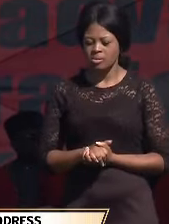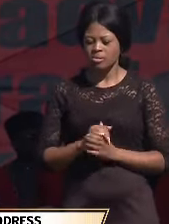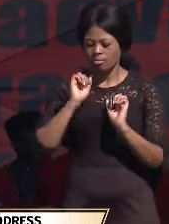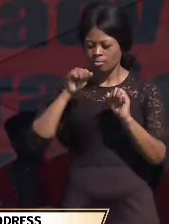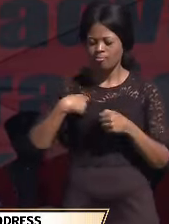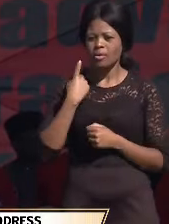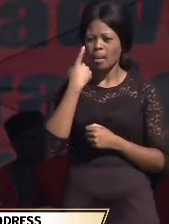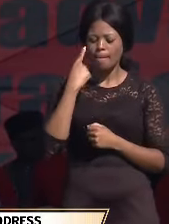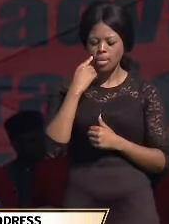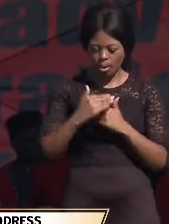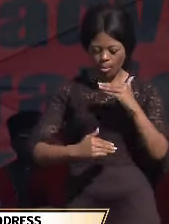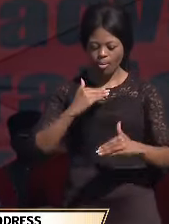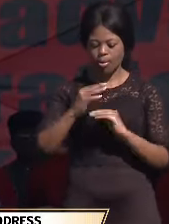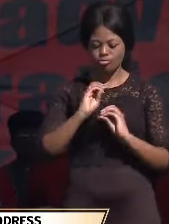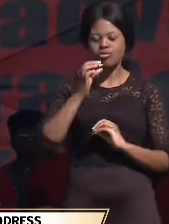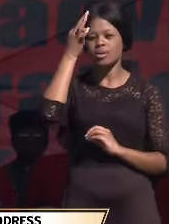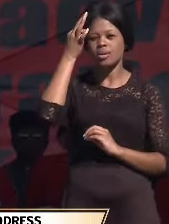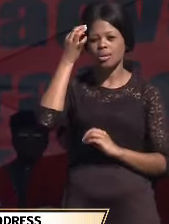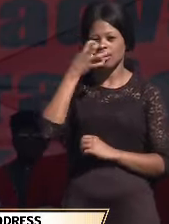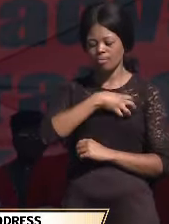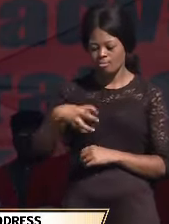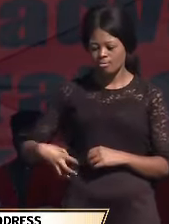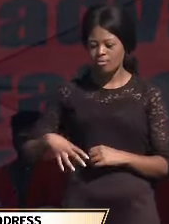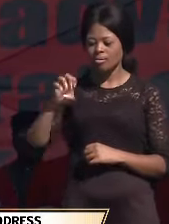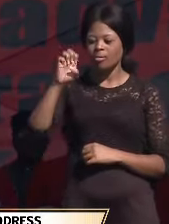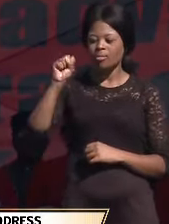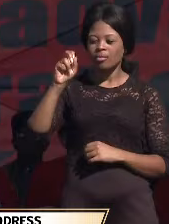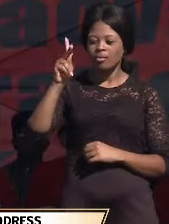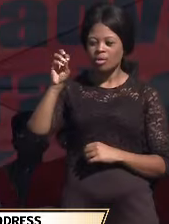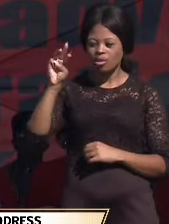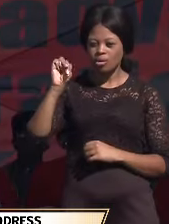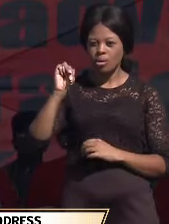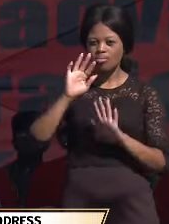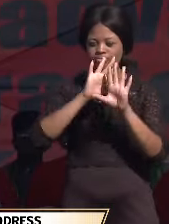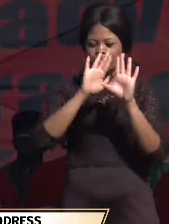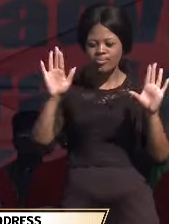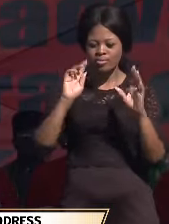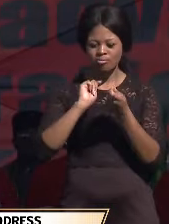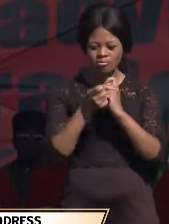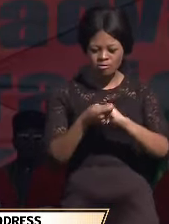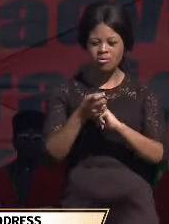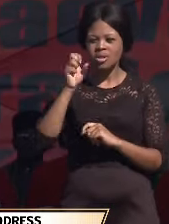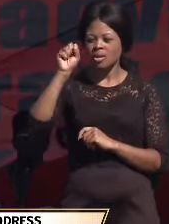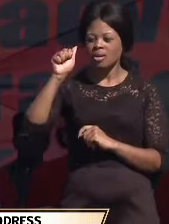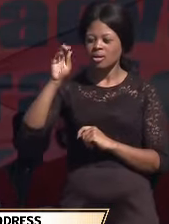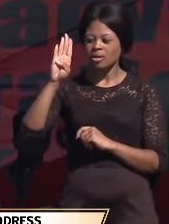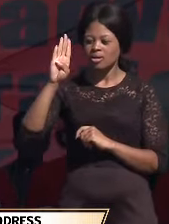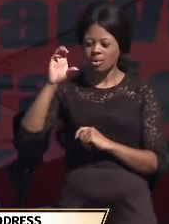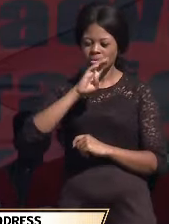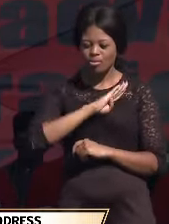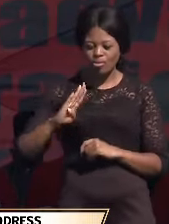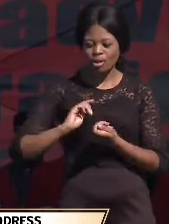Siyayibona i-progress, President. I-Eskom board ishintshile. U-SABC board